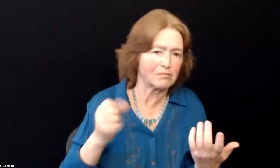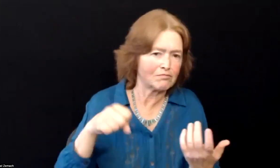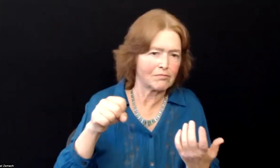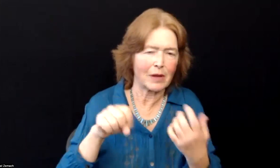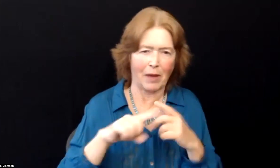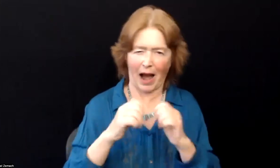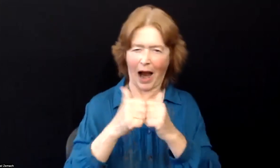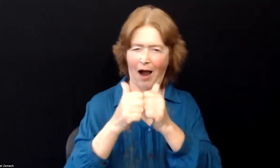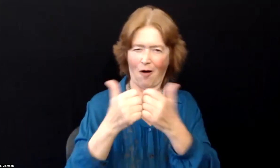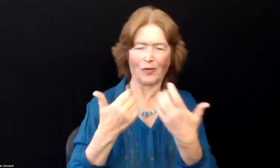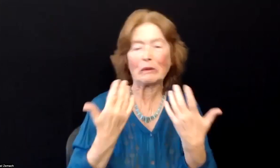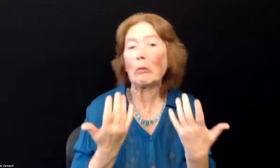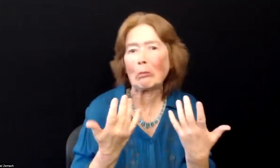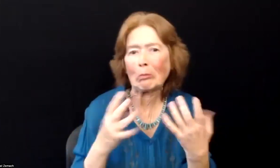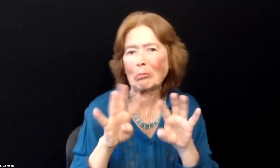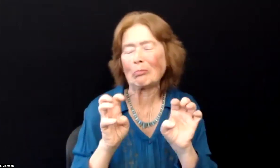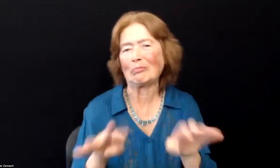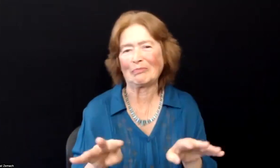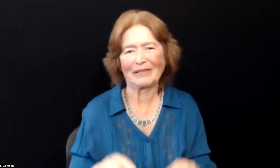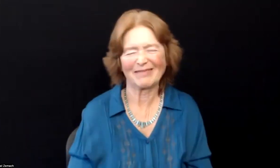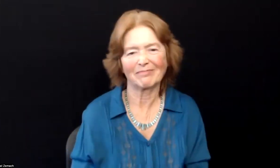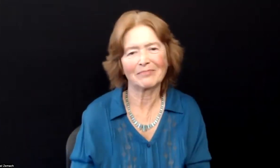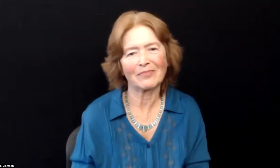would, other languages. How exactly to do that, I don't know.